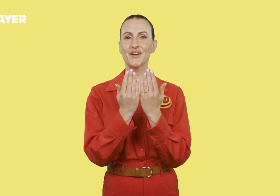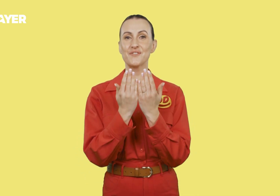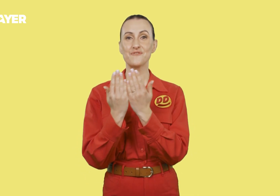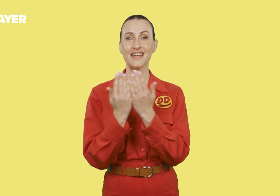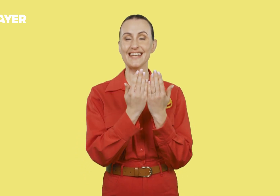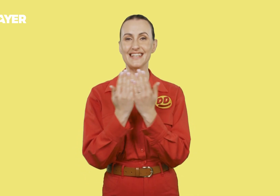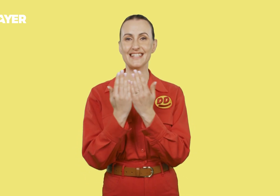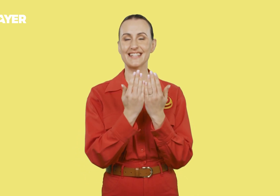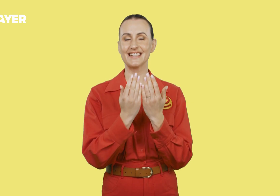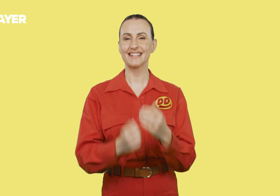Read.